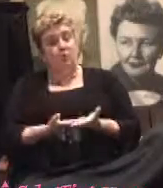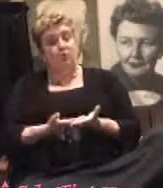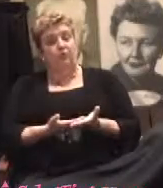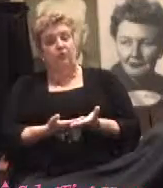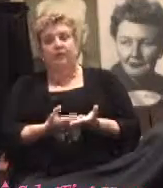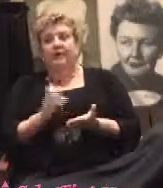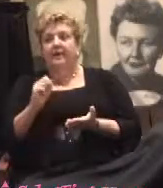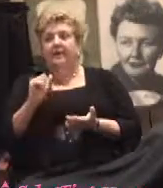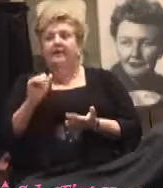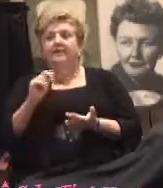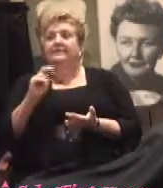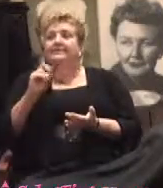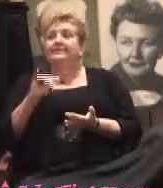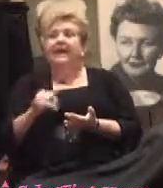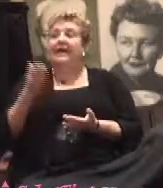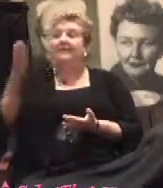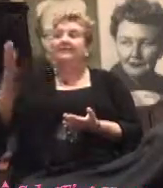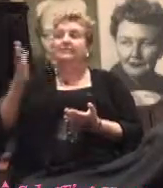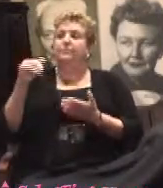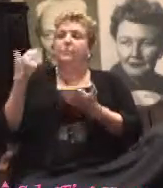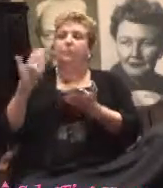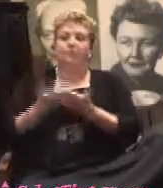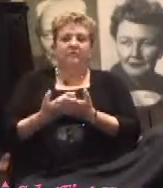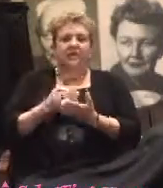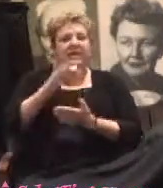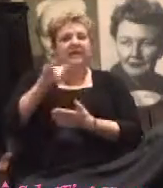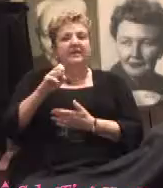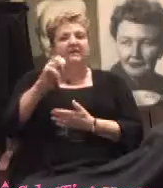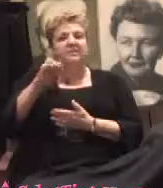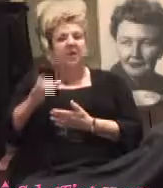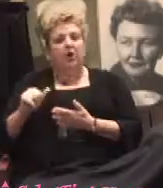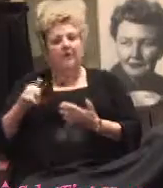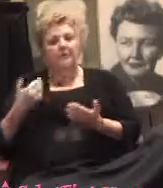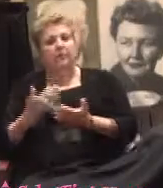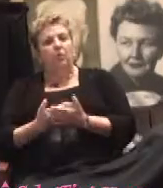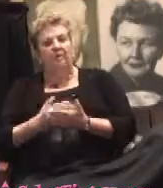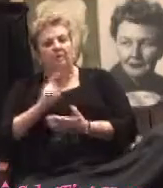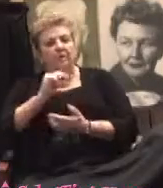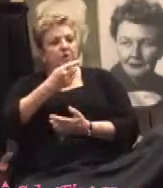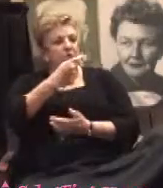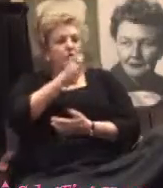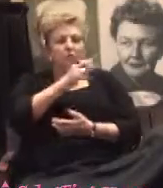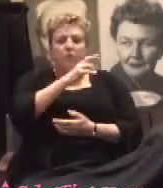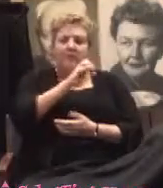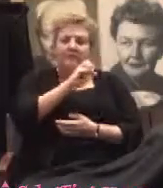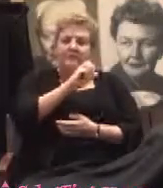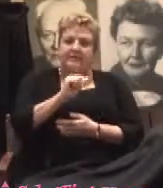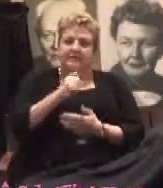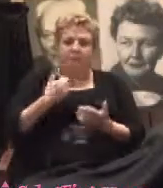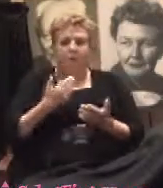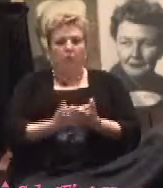living proof. Jerry's living proof. Teresa's living proof. All of you are living